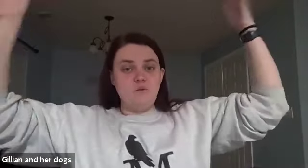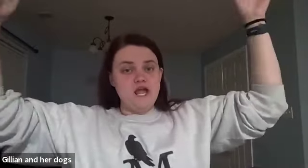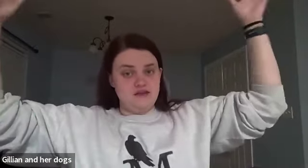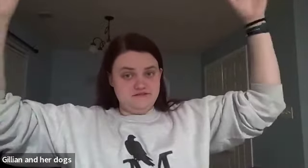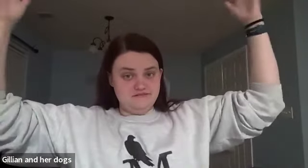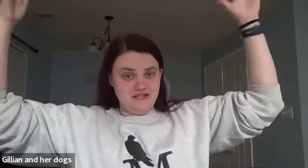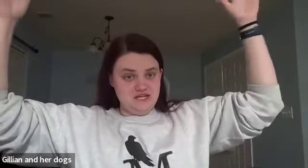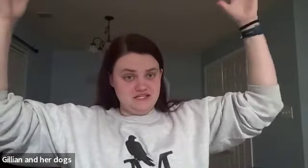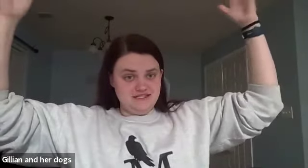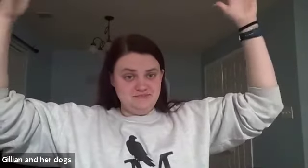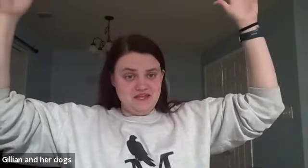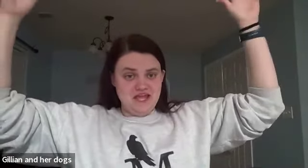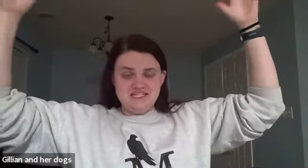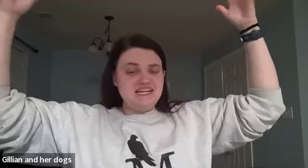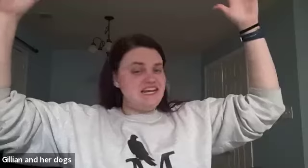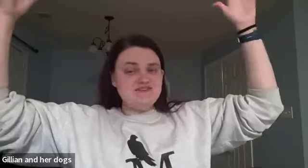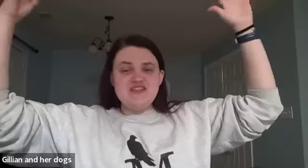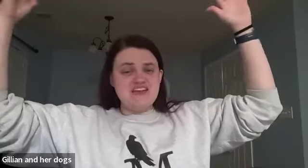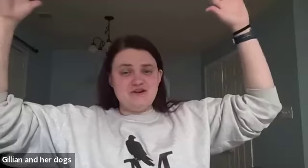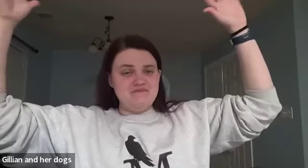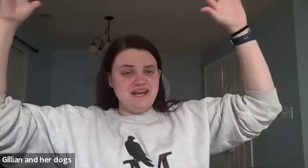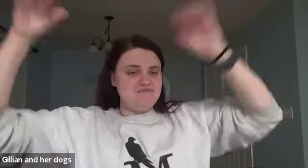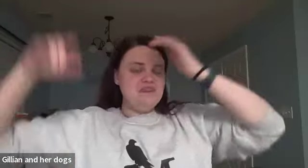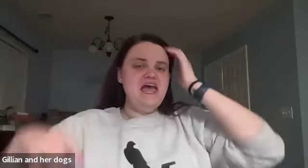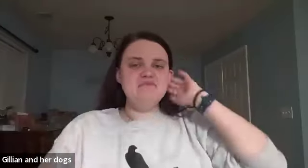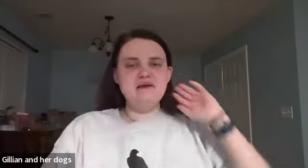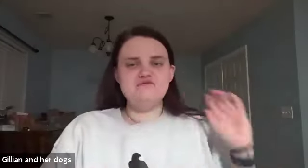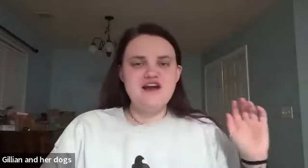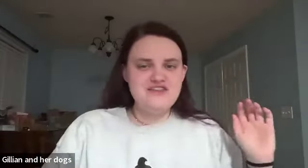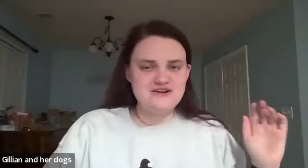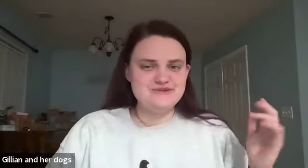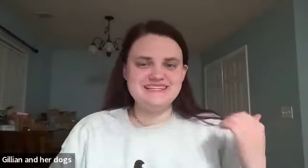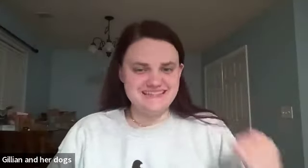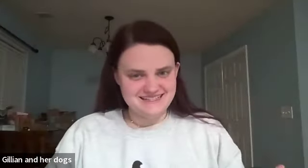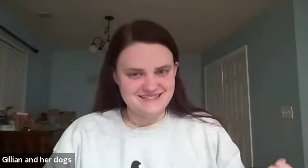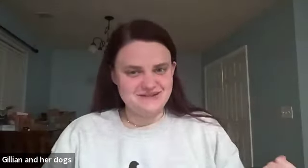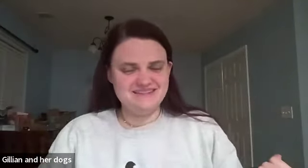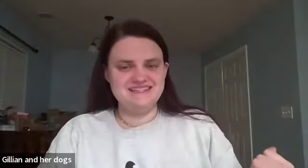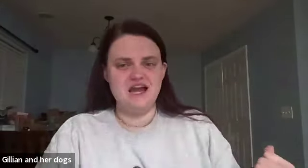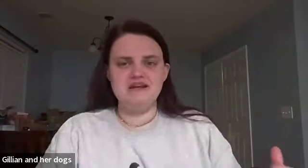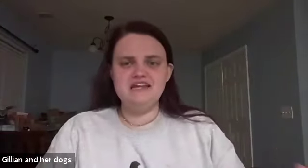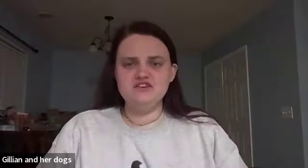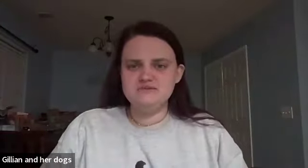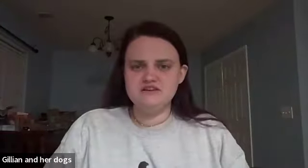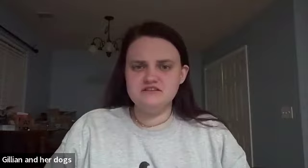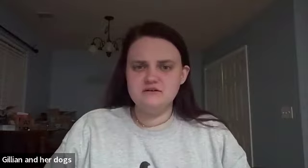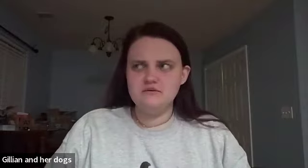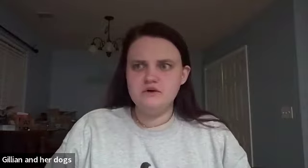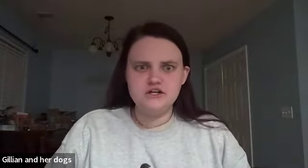and waved like this. Didn't even think for a minute. And my brother was sitting next to me at this time, and he looks at me and goes, what are